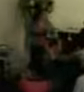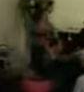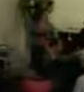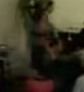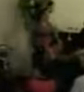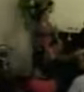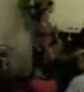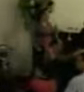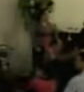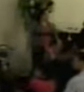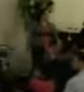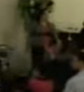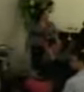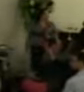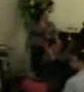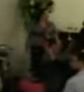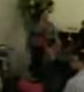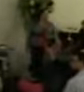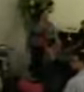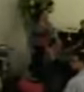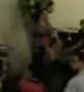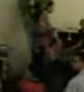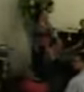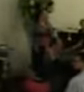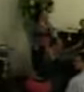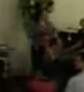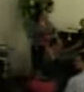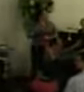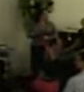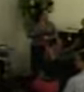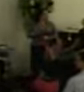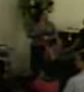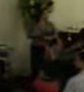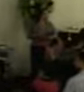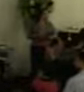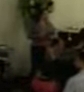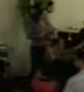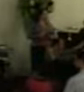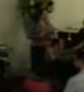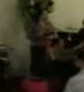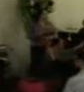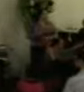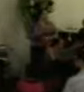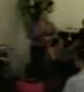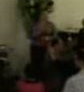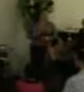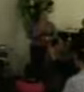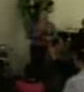You're hurting.